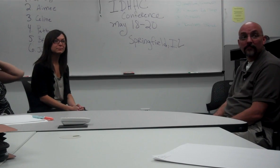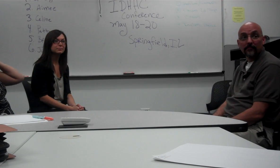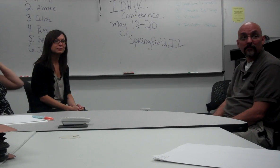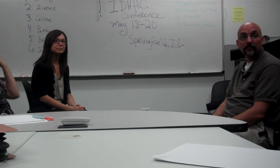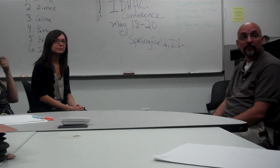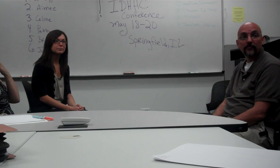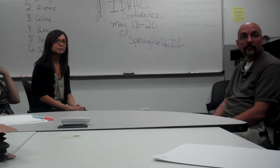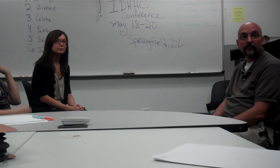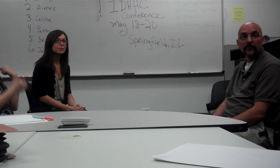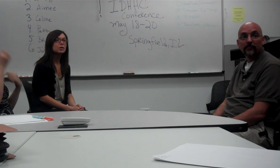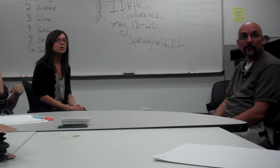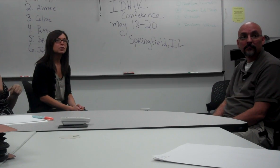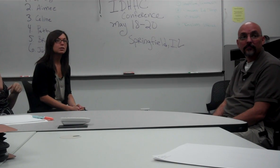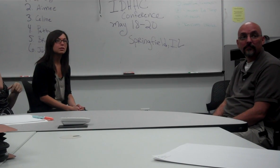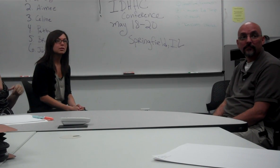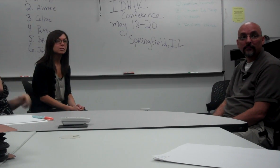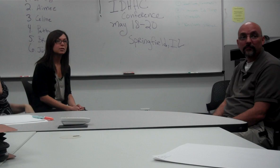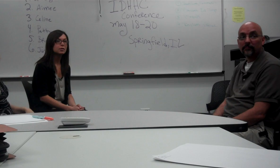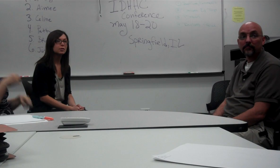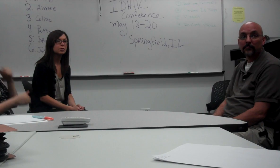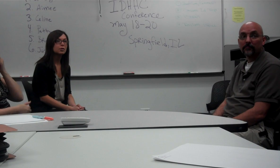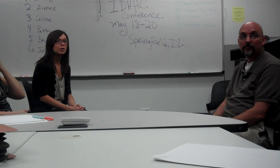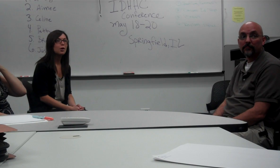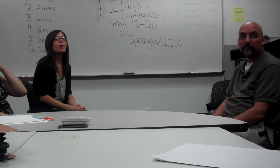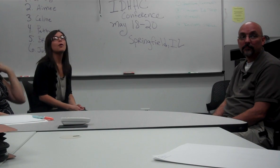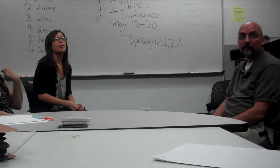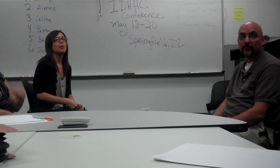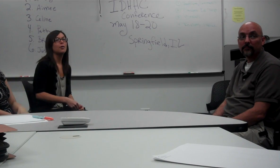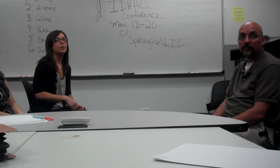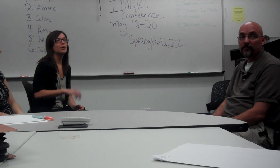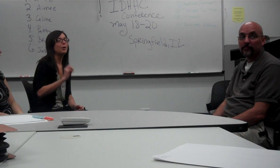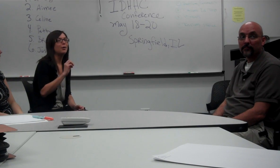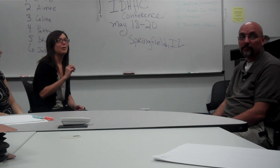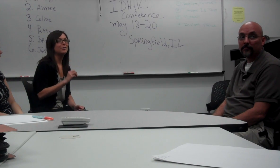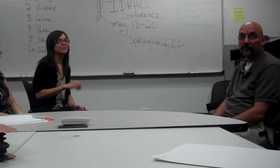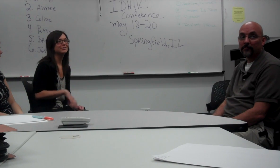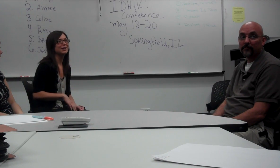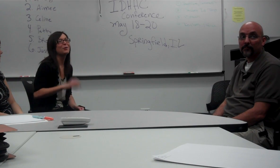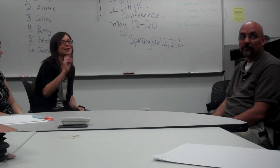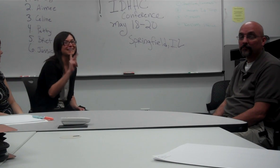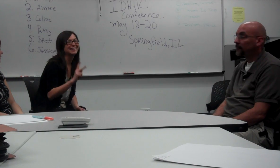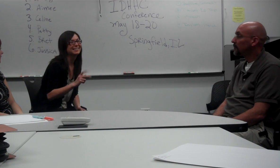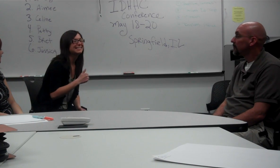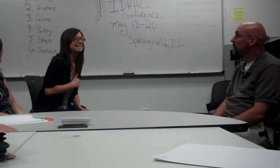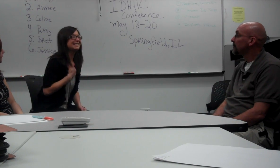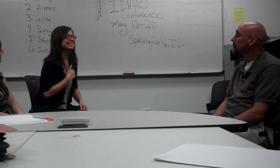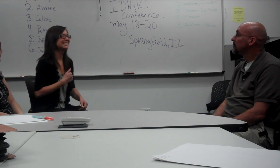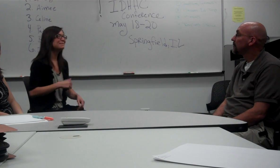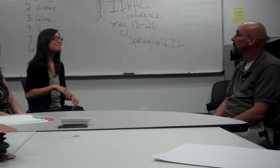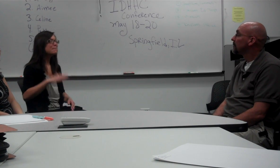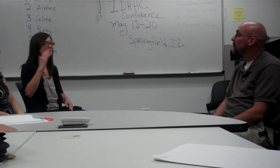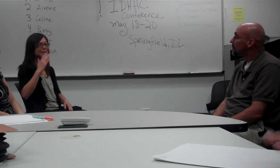here introduce and explain about using an interpreter and so on, because you weren't here. Doesn't that okay?